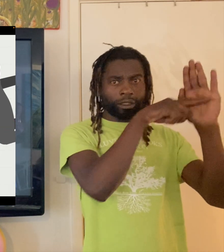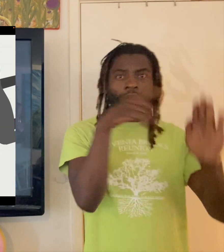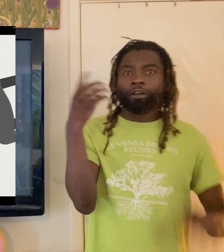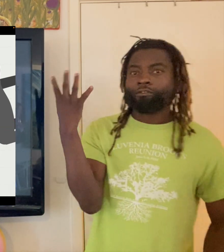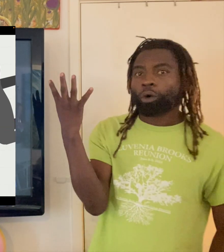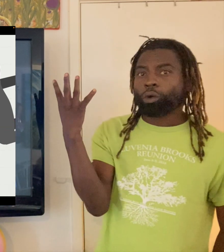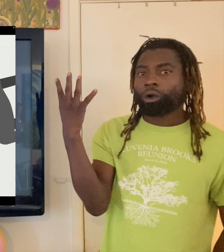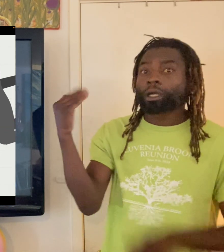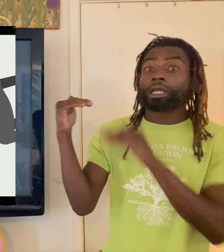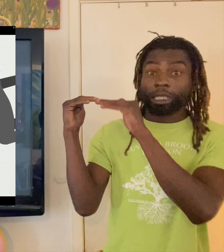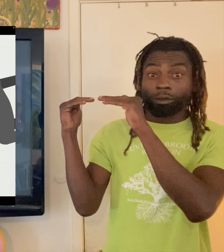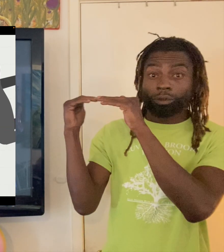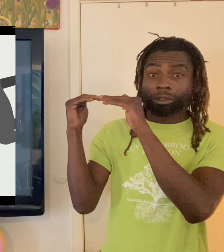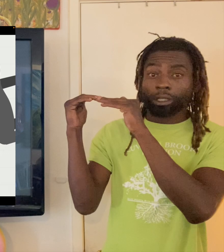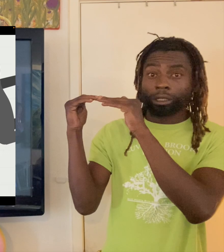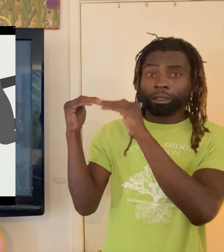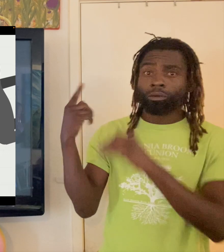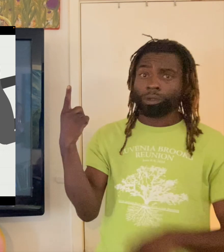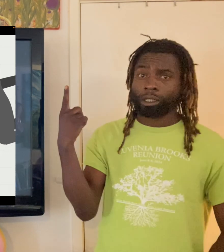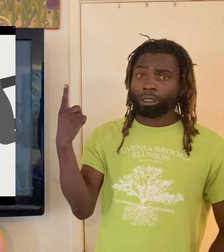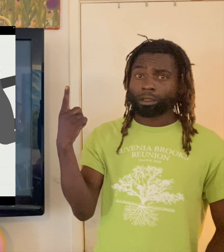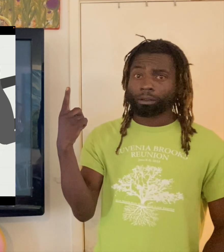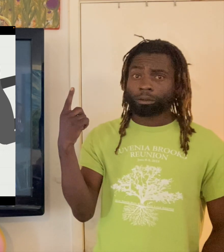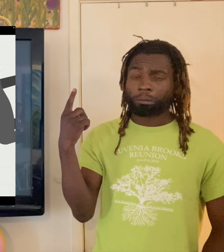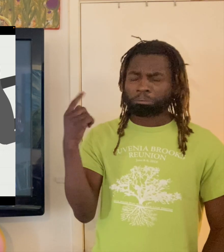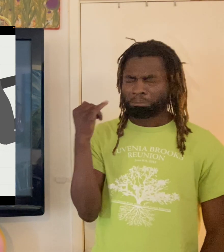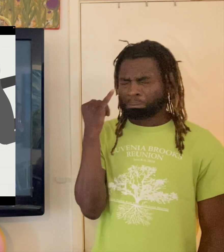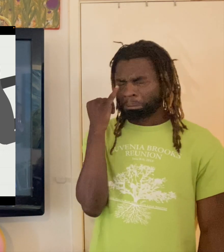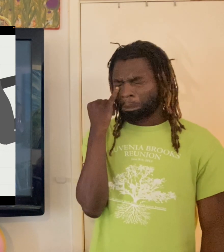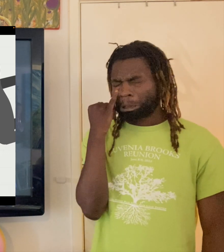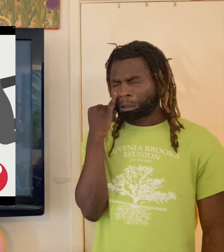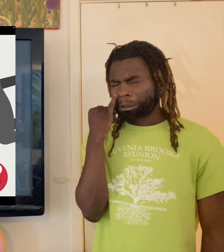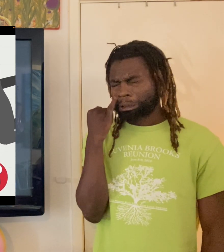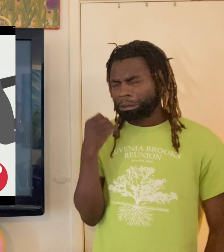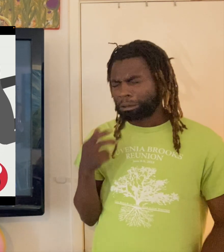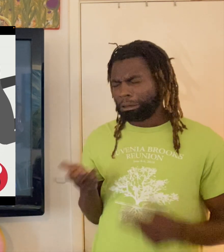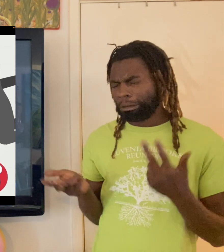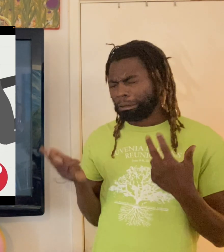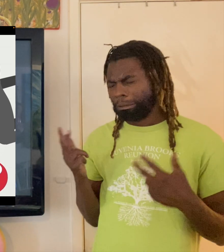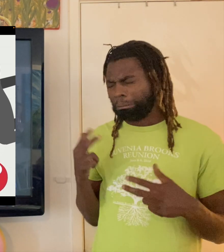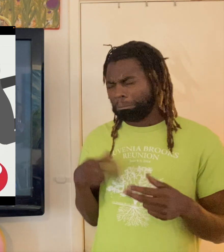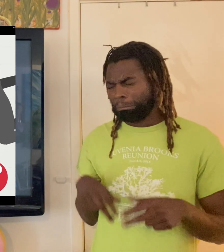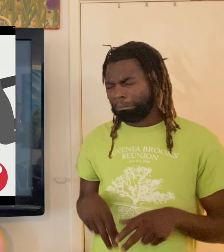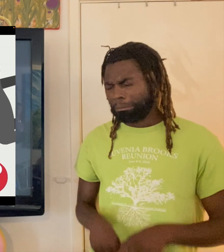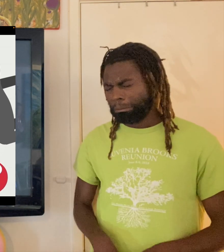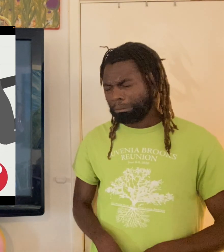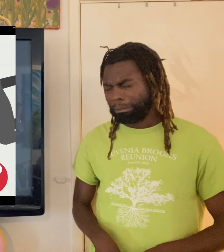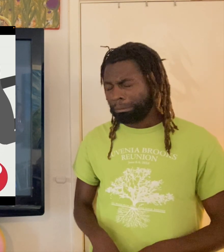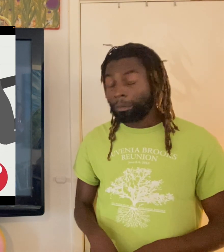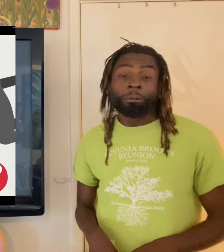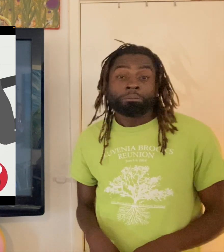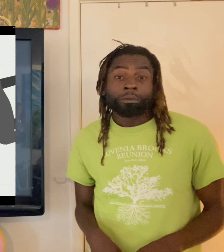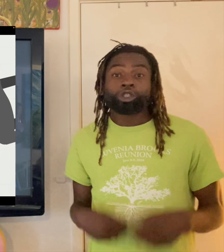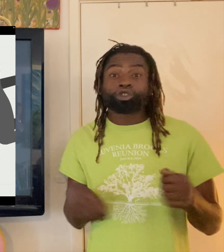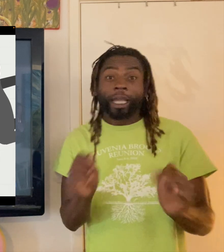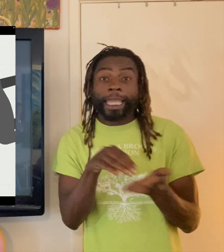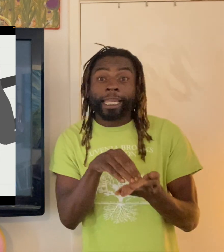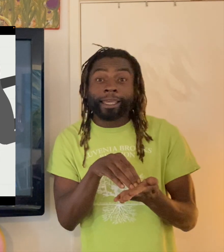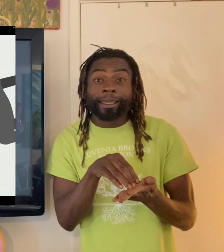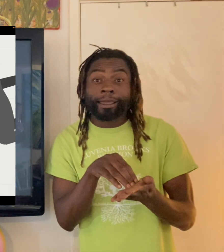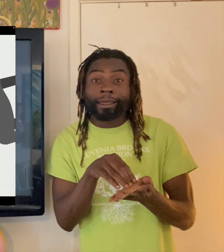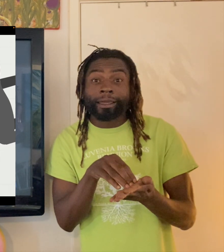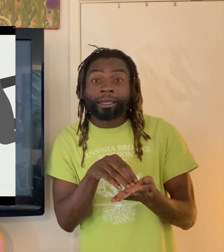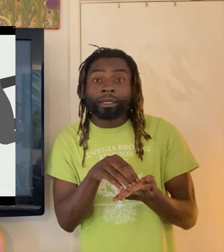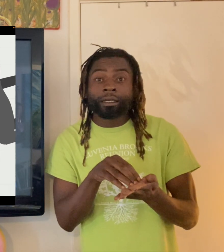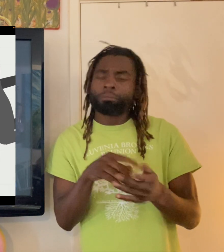sign, 4 equals sign, 1. Sad sloth. Okay, let's do another